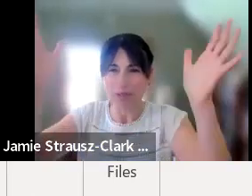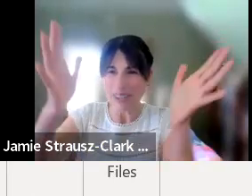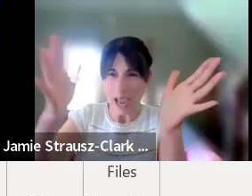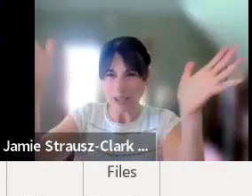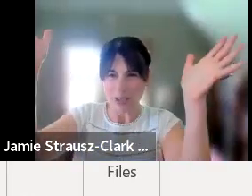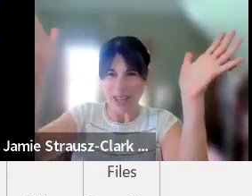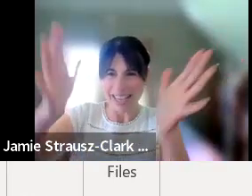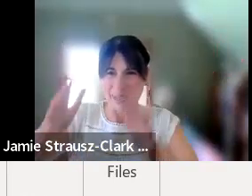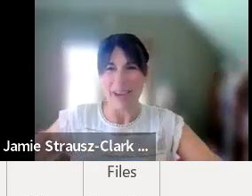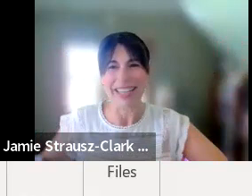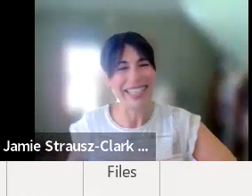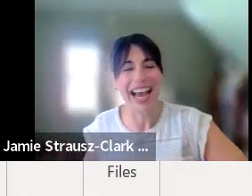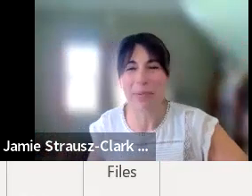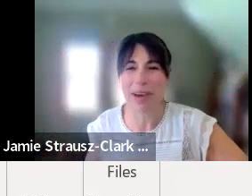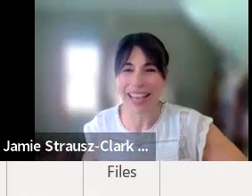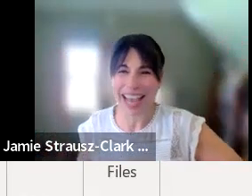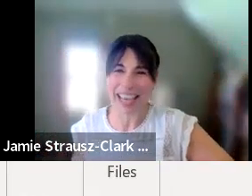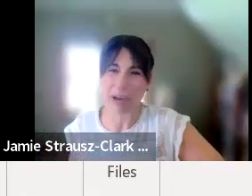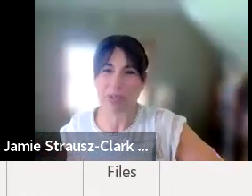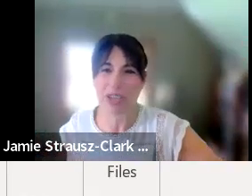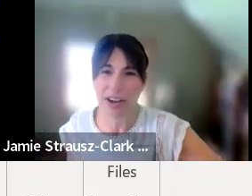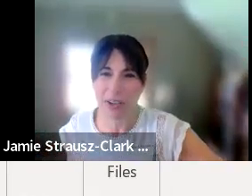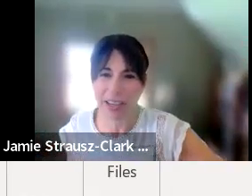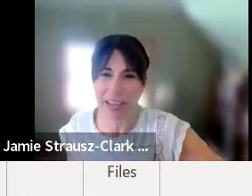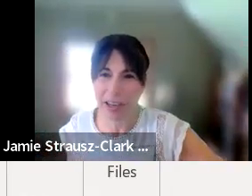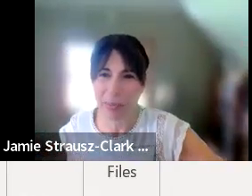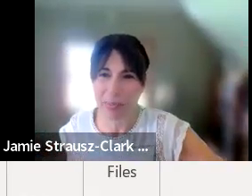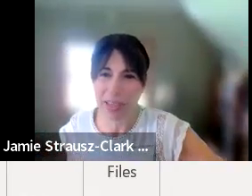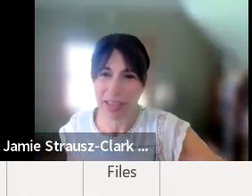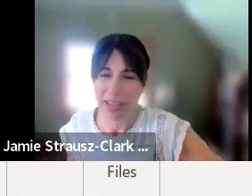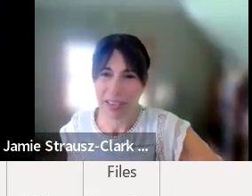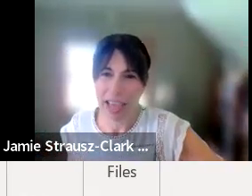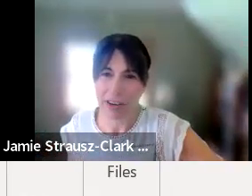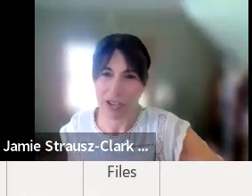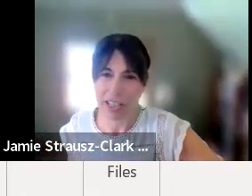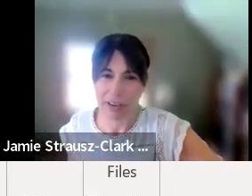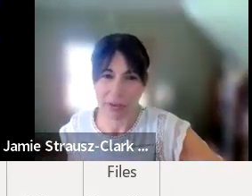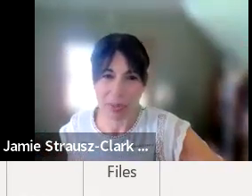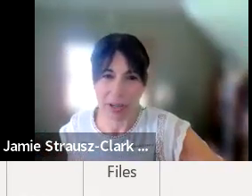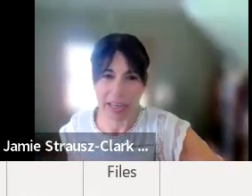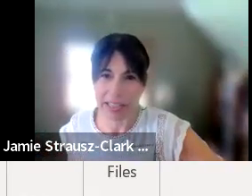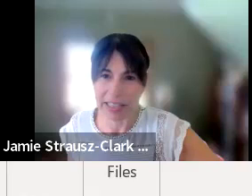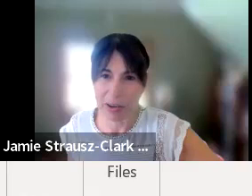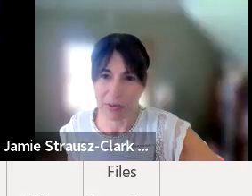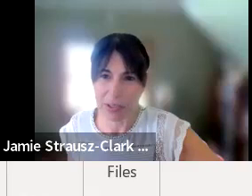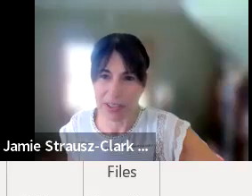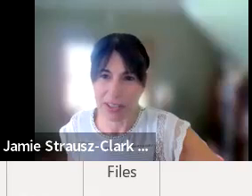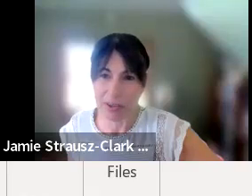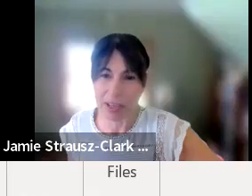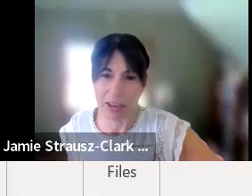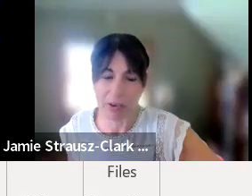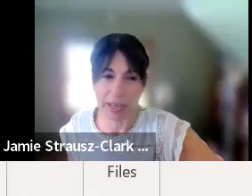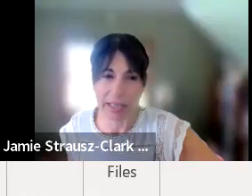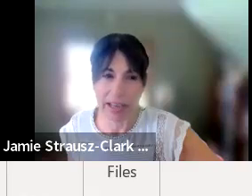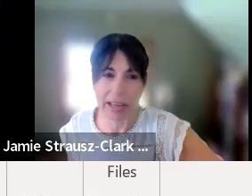top of the funnel exercise, but I appreciate all the energy that everyone's bringing to this conversation.